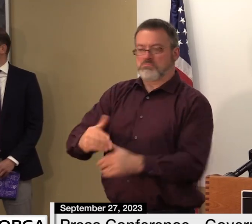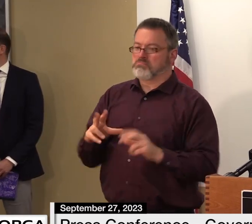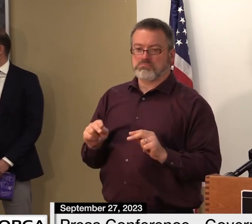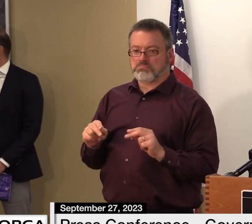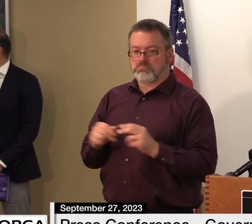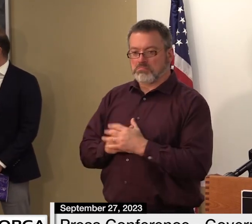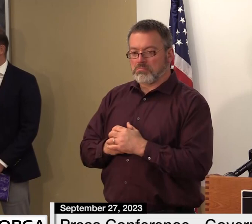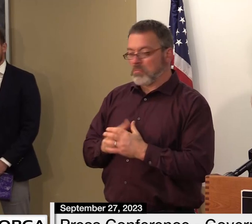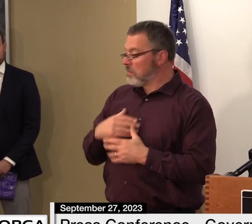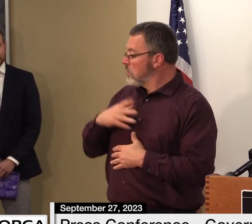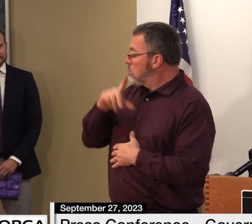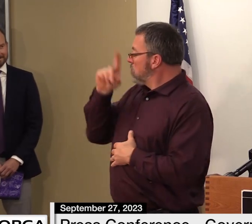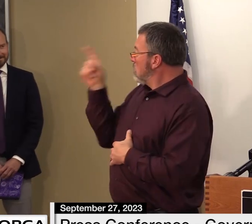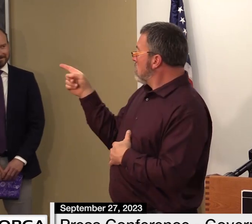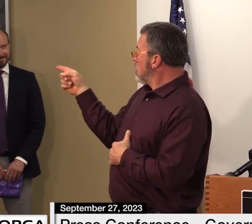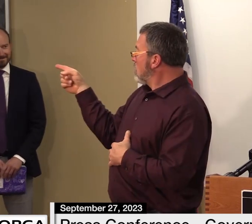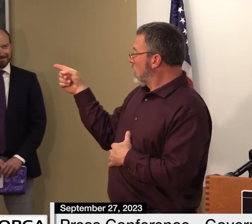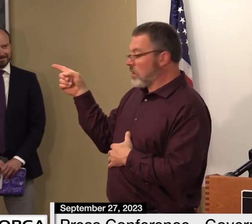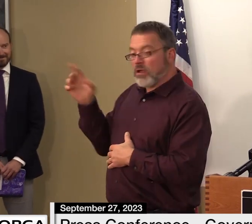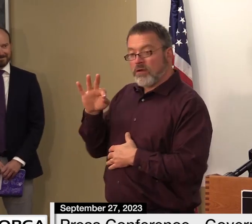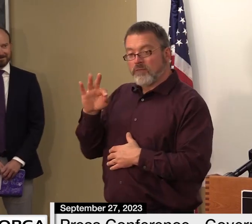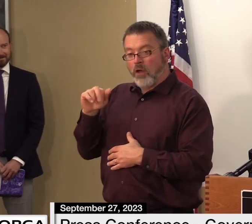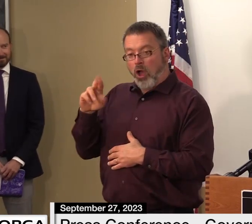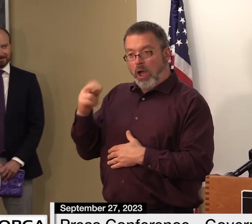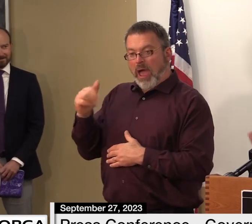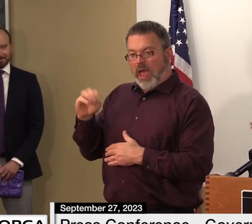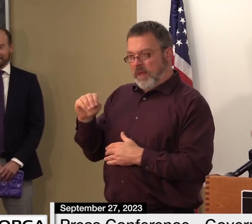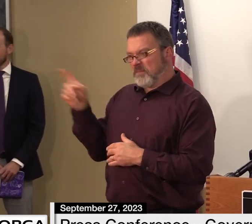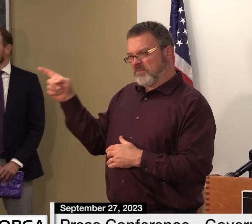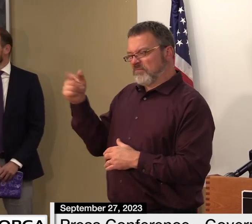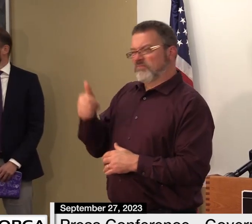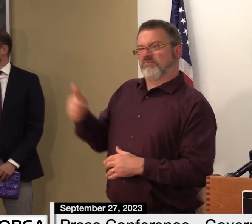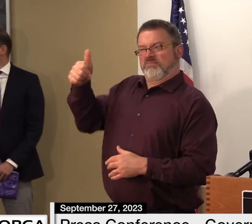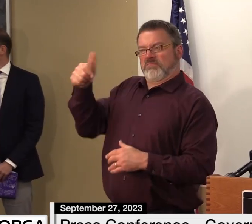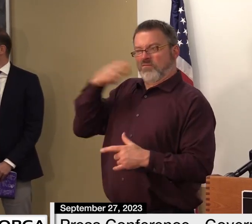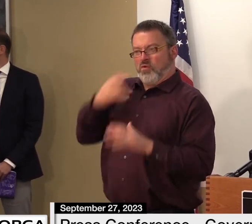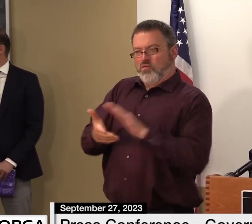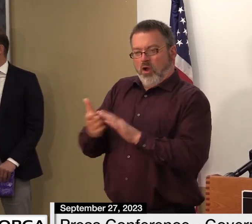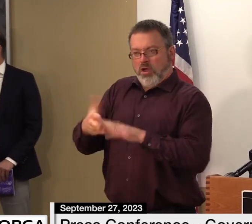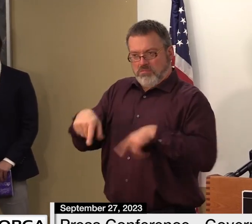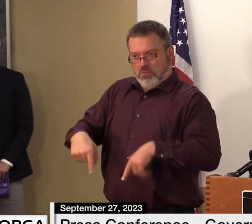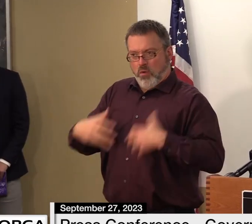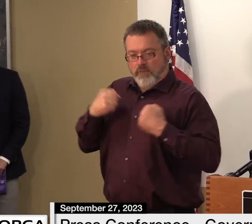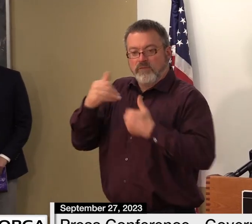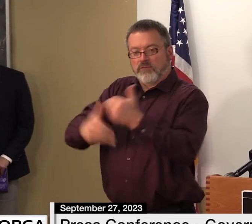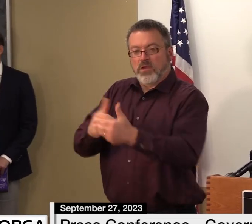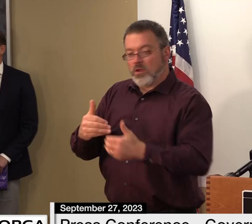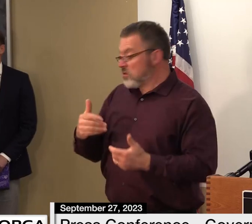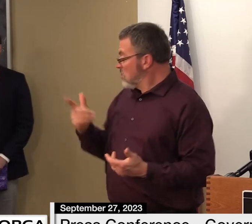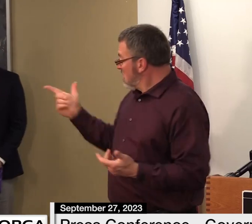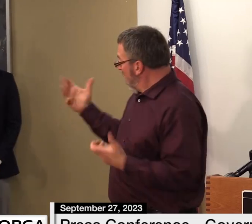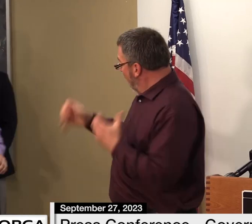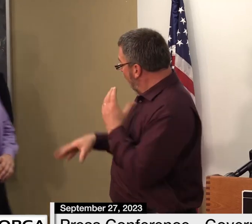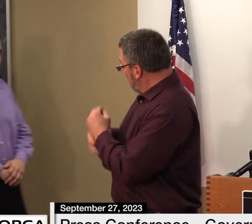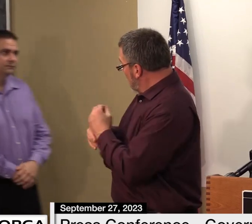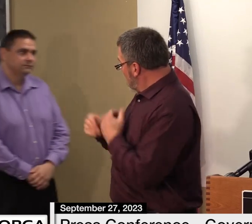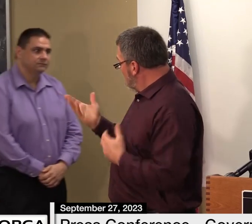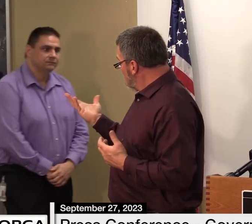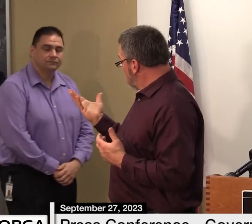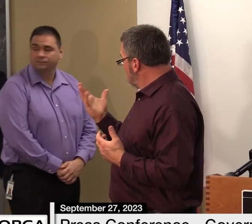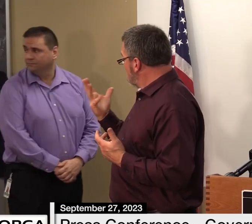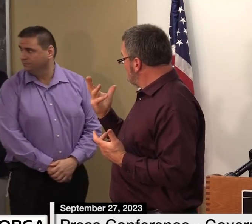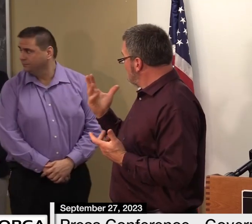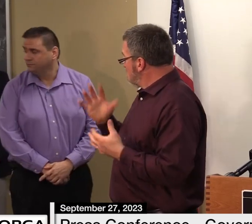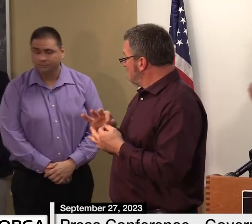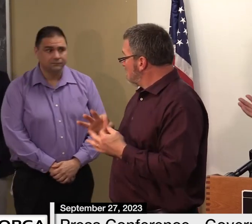maybe I'll, oh yeah, there's Doug, have Doug come and supplement anything that I've missed. And as well,